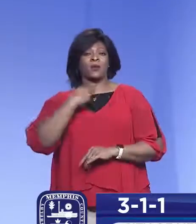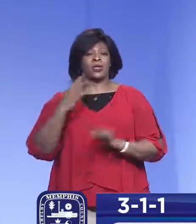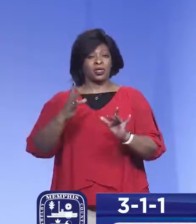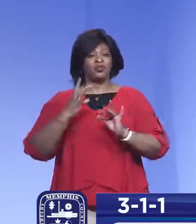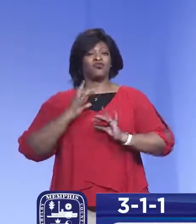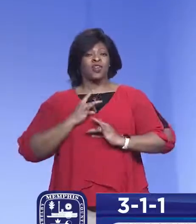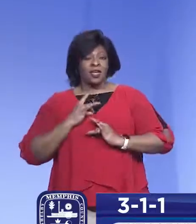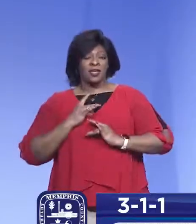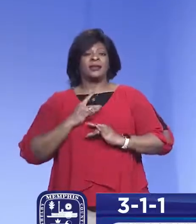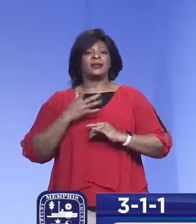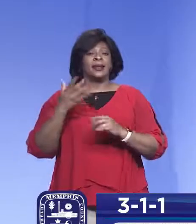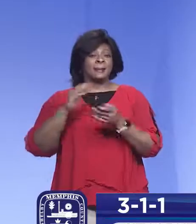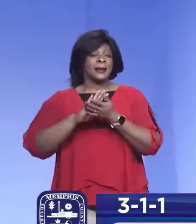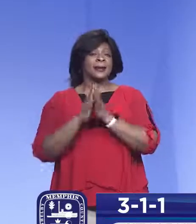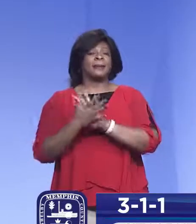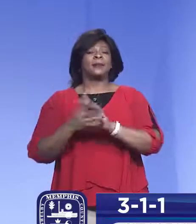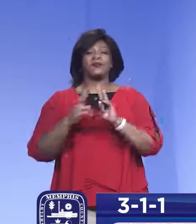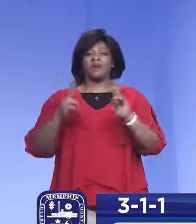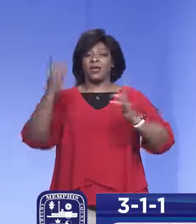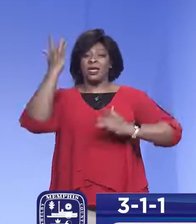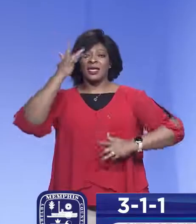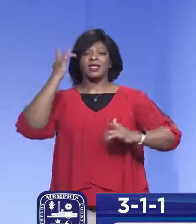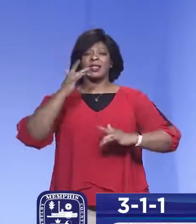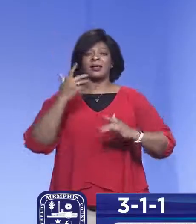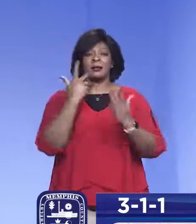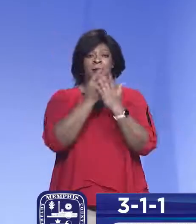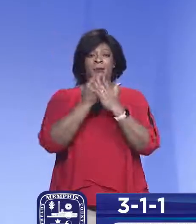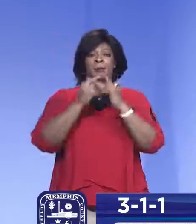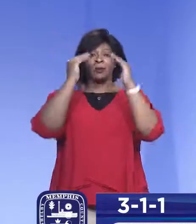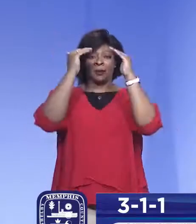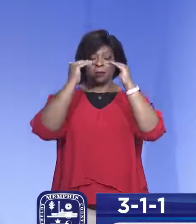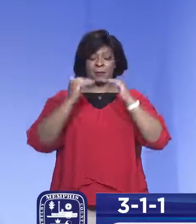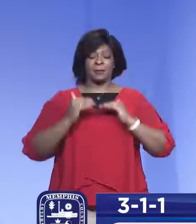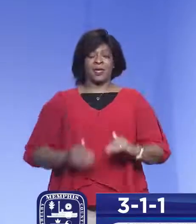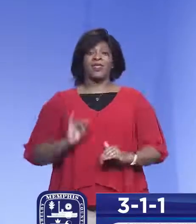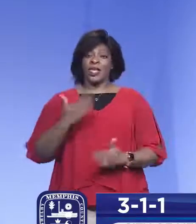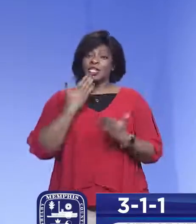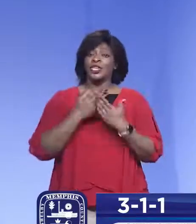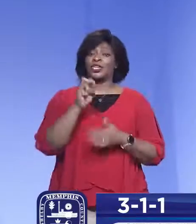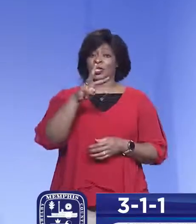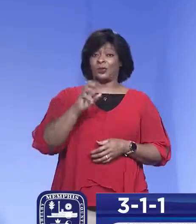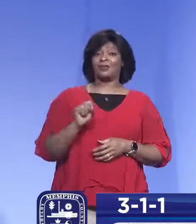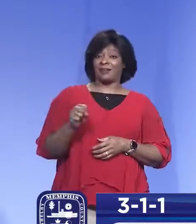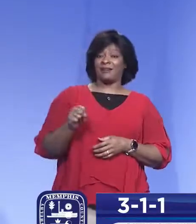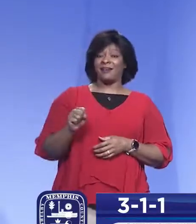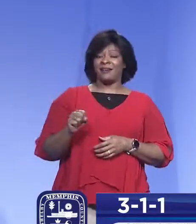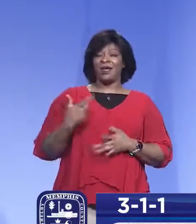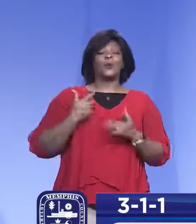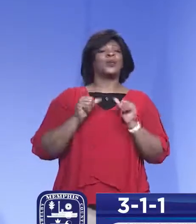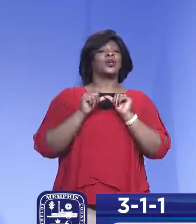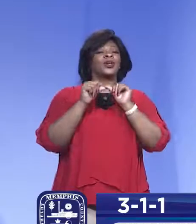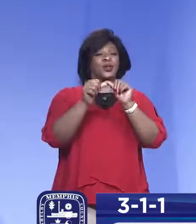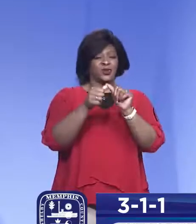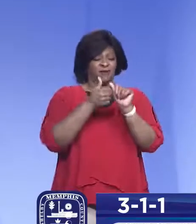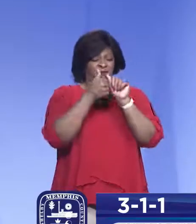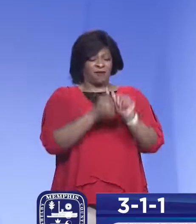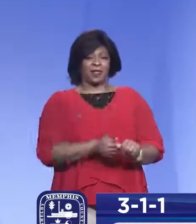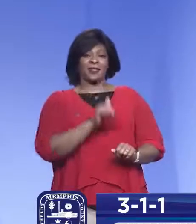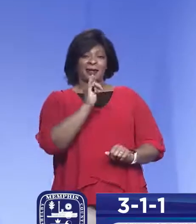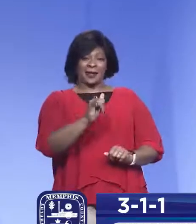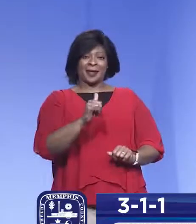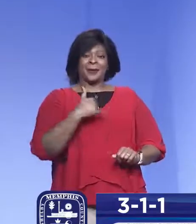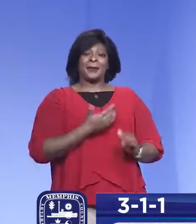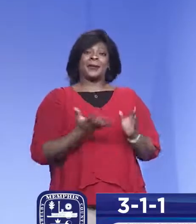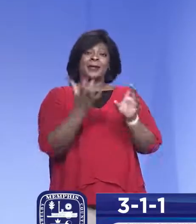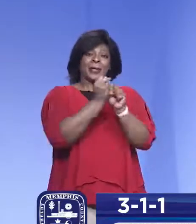contracting and becoming very ill from this disease. So that is good news. We continue to follow that. As we get